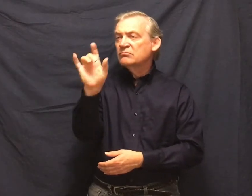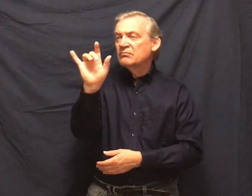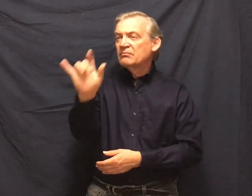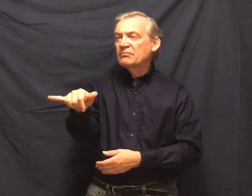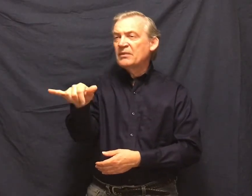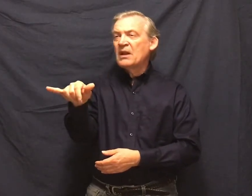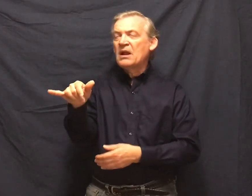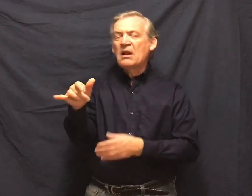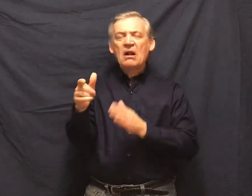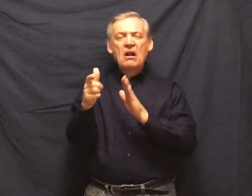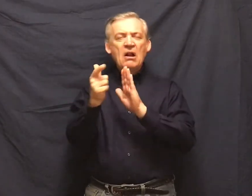for 1905.